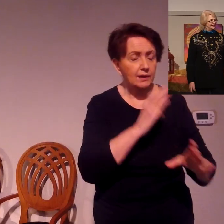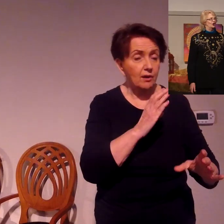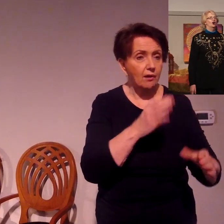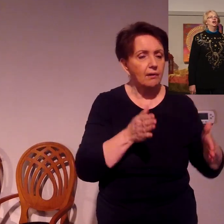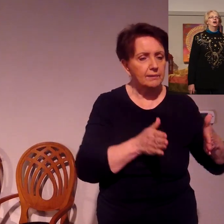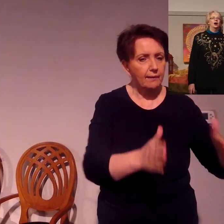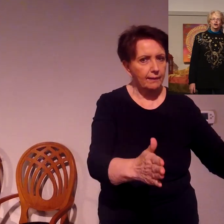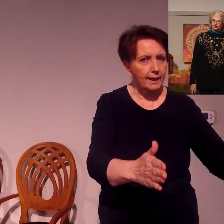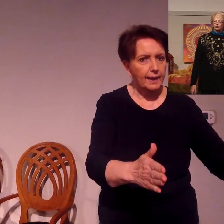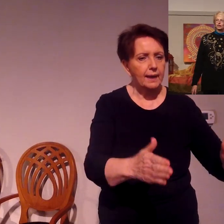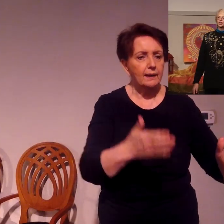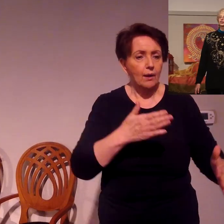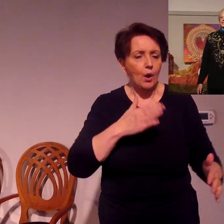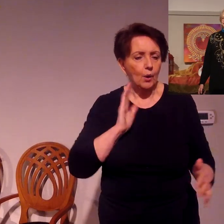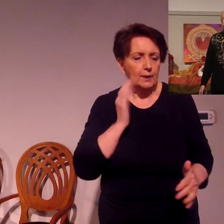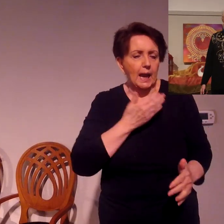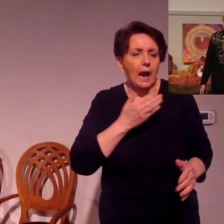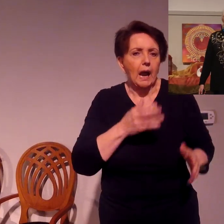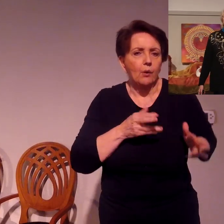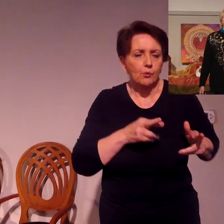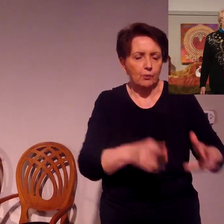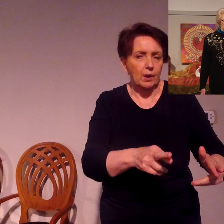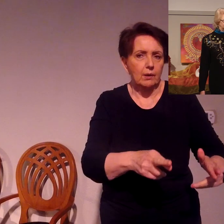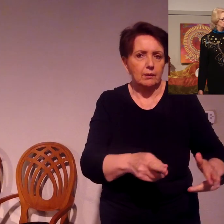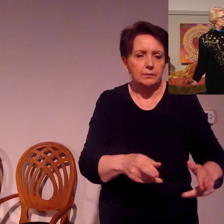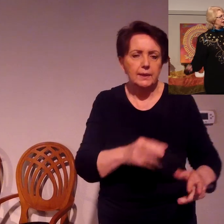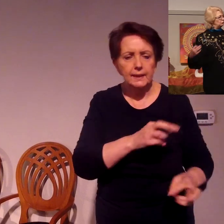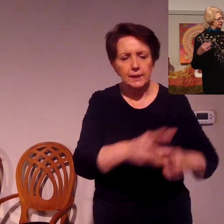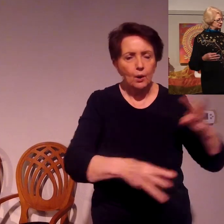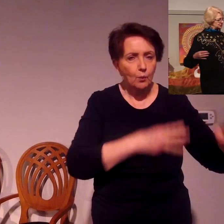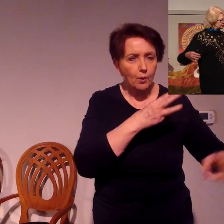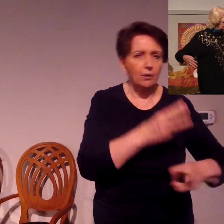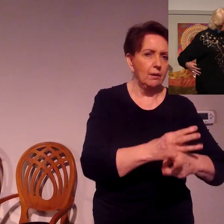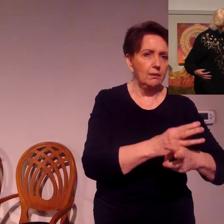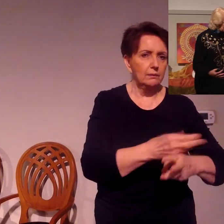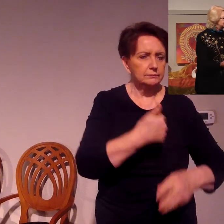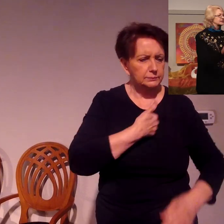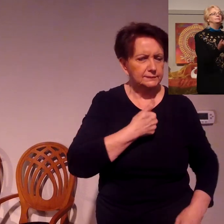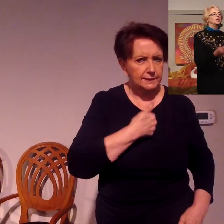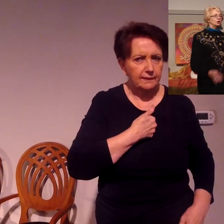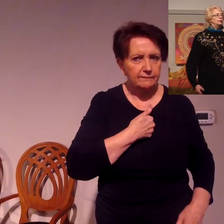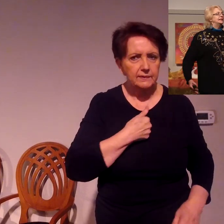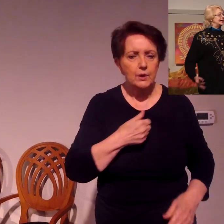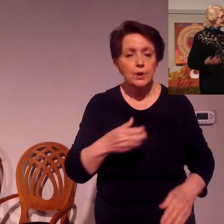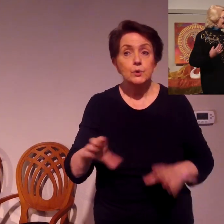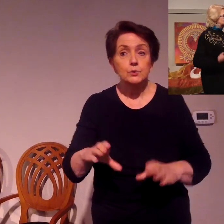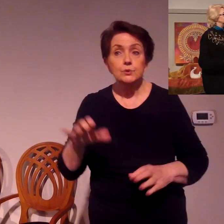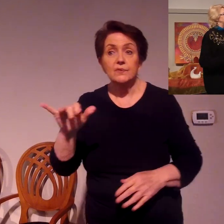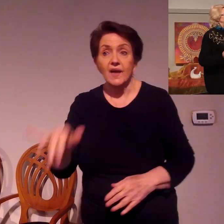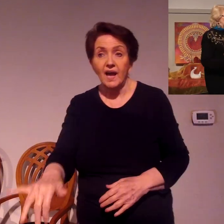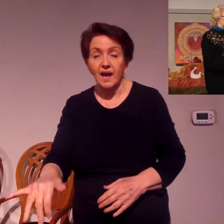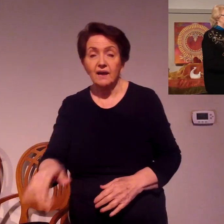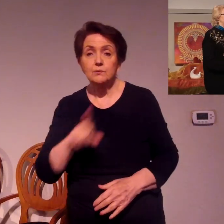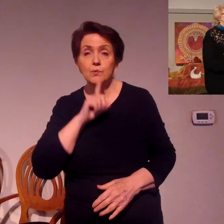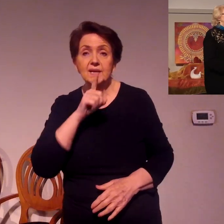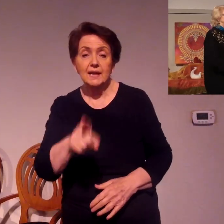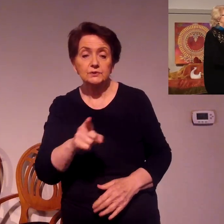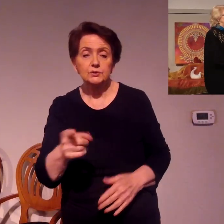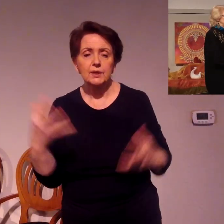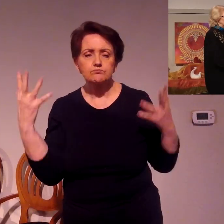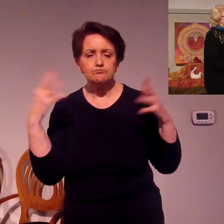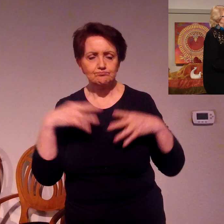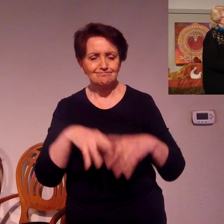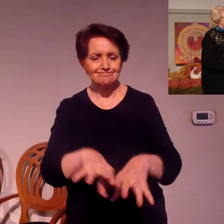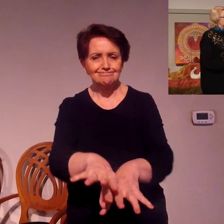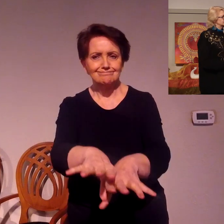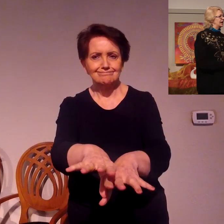own lane, on our own road, in our own world. And when we do that, we can actually merge, as